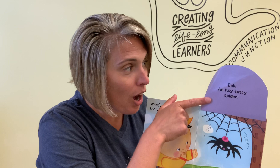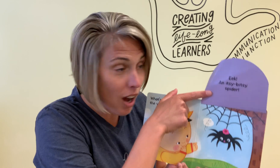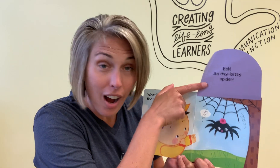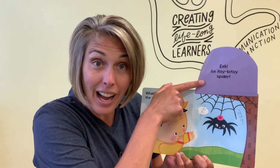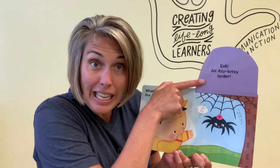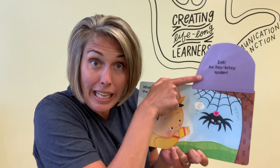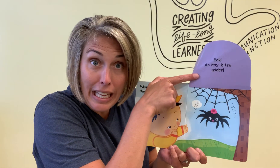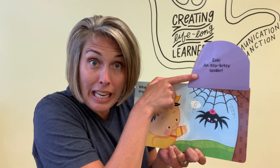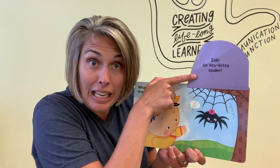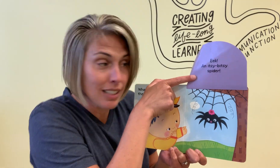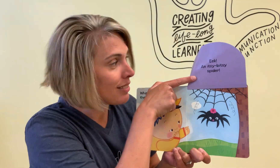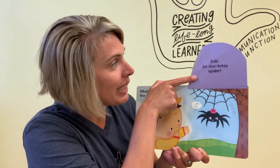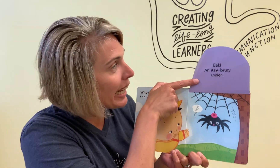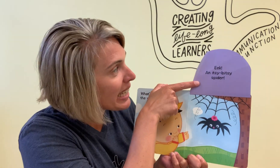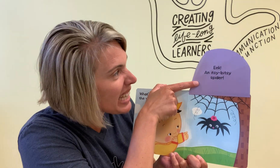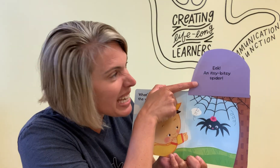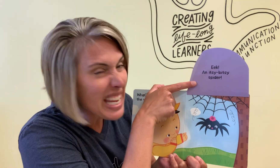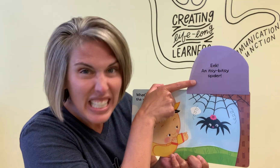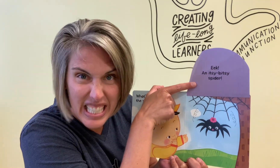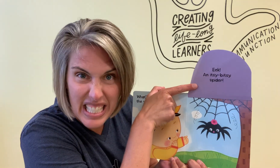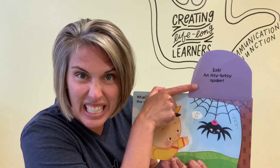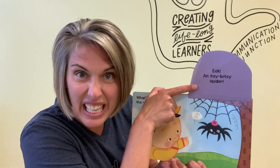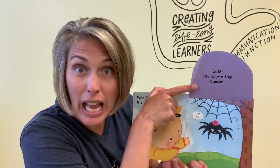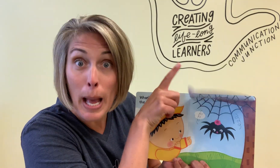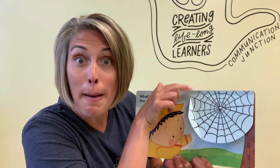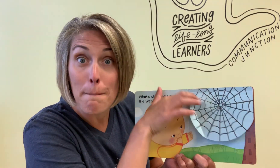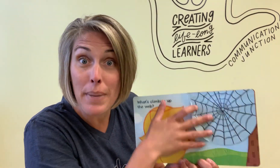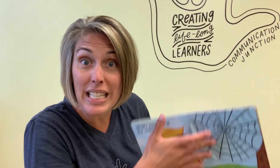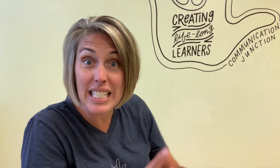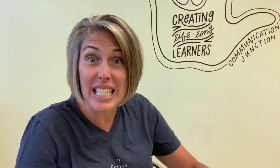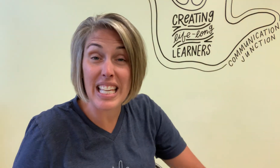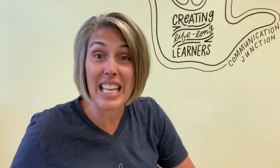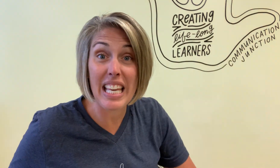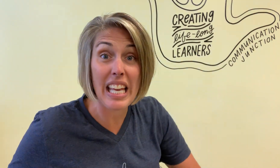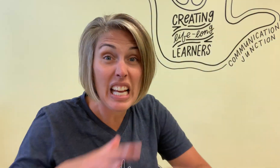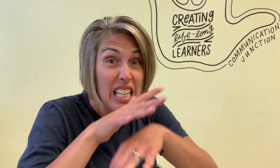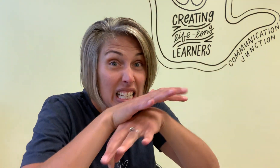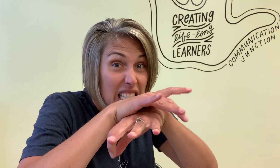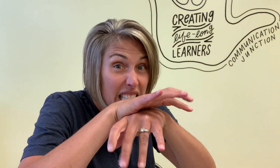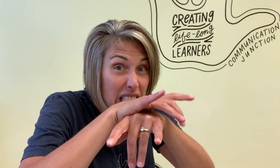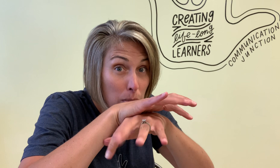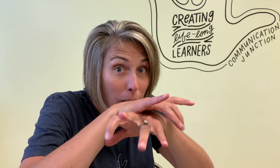Oh, eek! It's an itsy bitsy